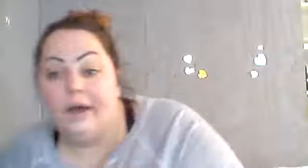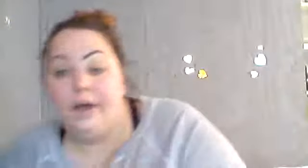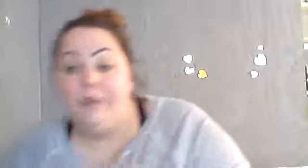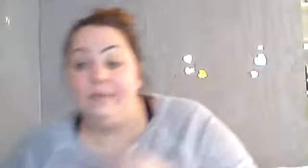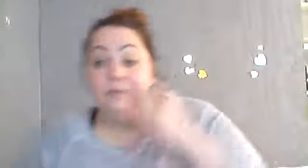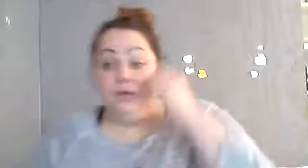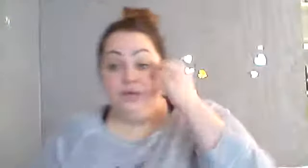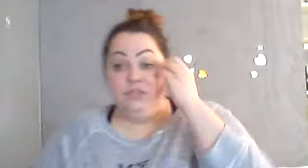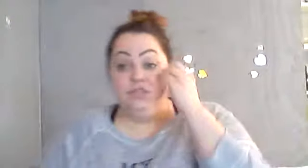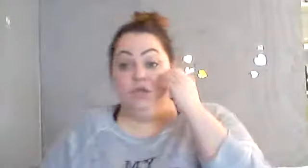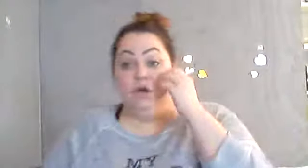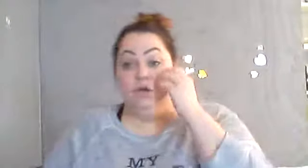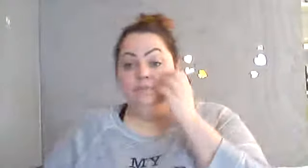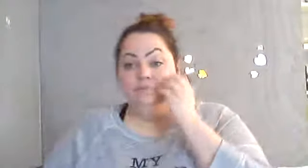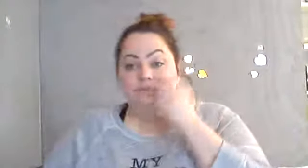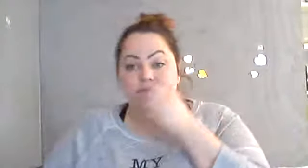In the book. So